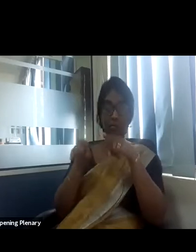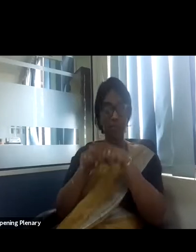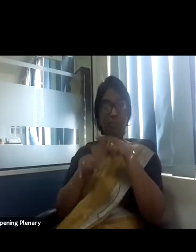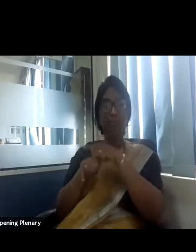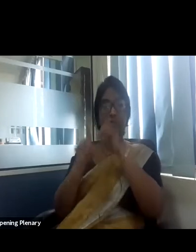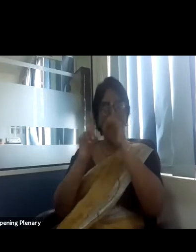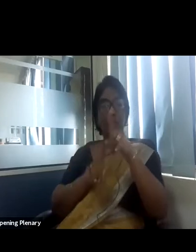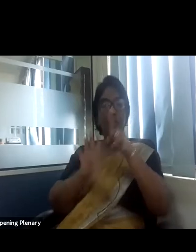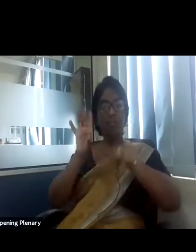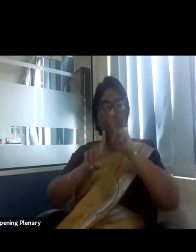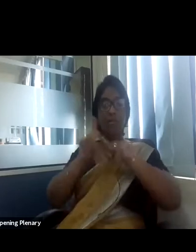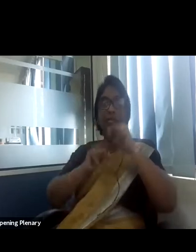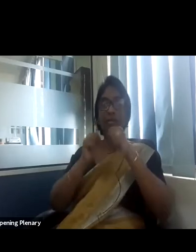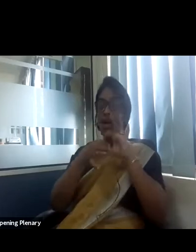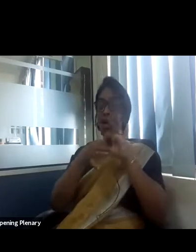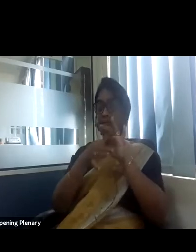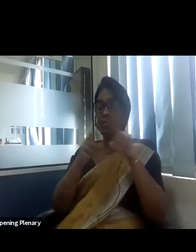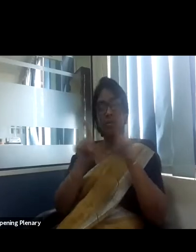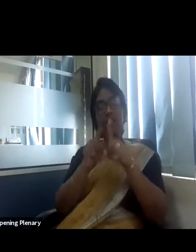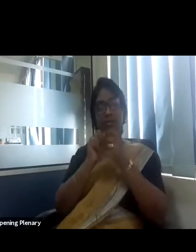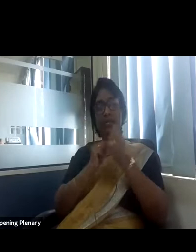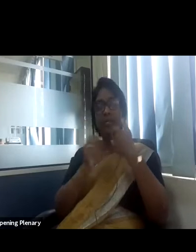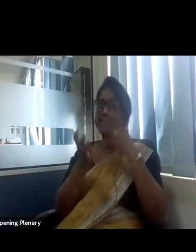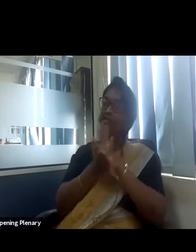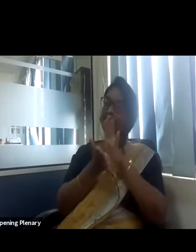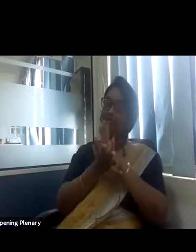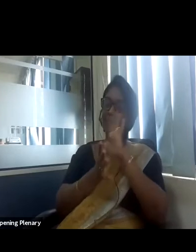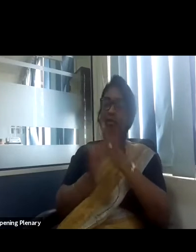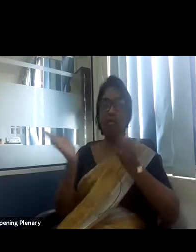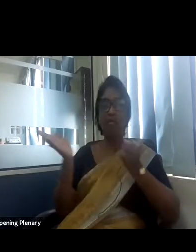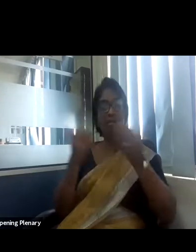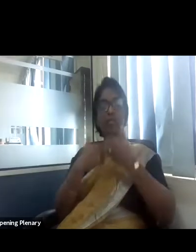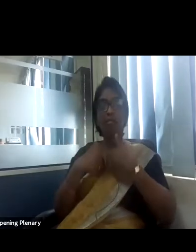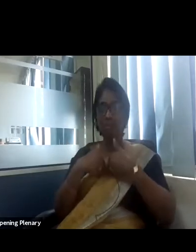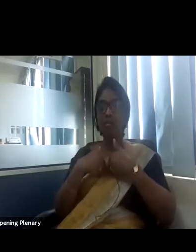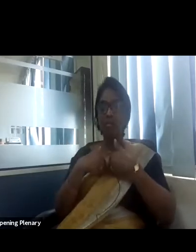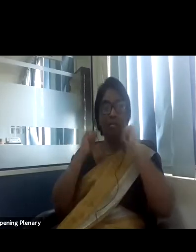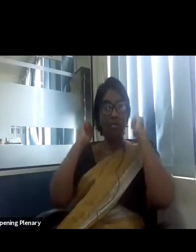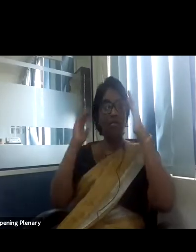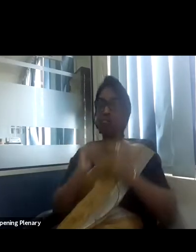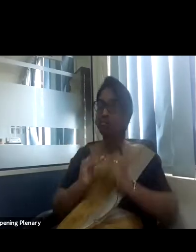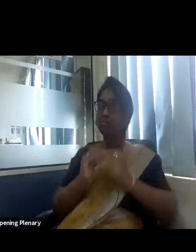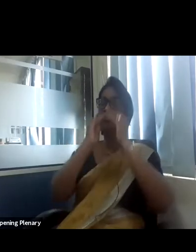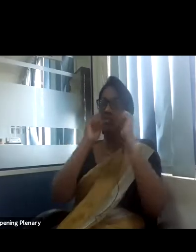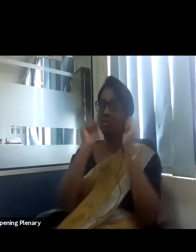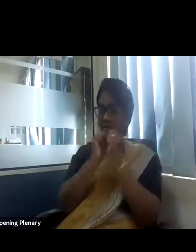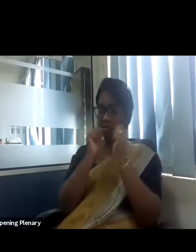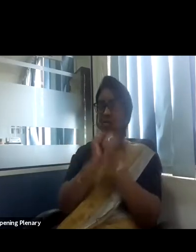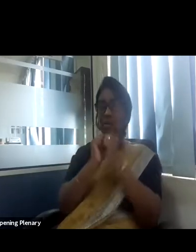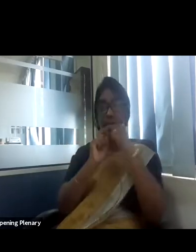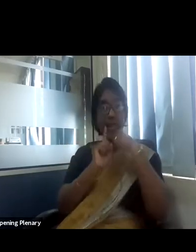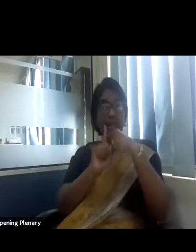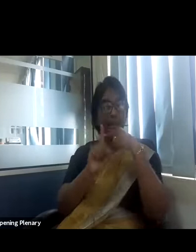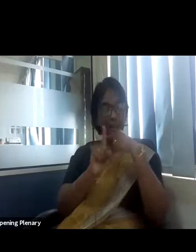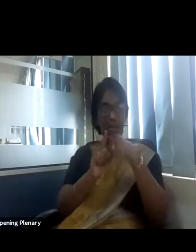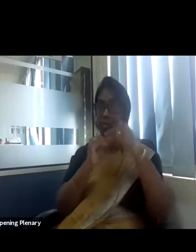with you, with all of you, to help realize the Sustainable Development Goals in the next 10 years, and also to